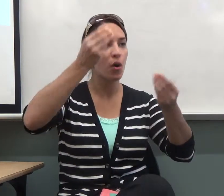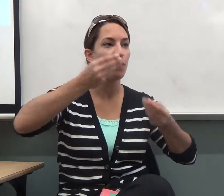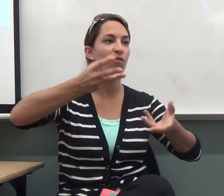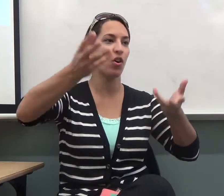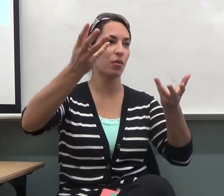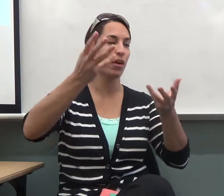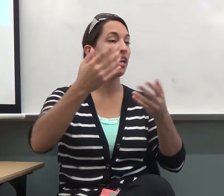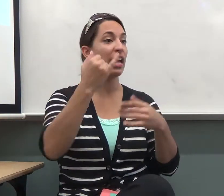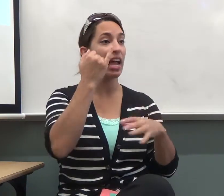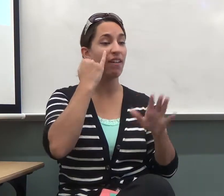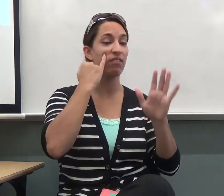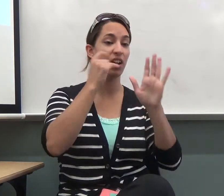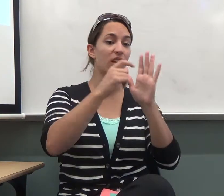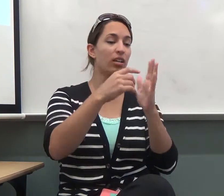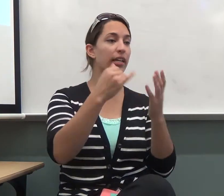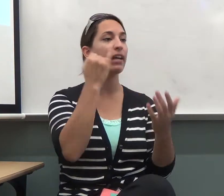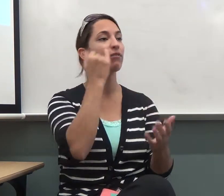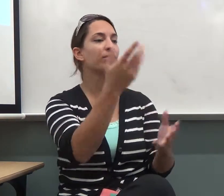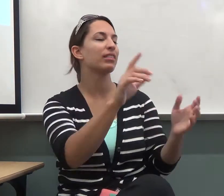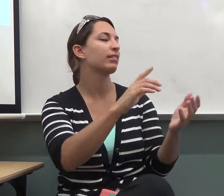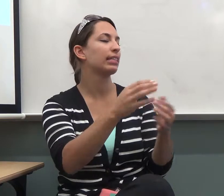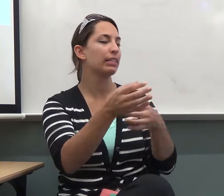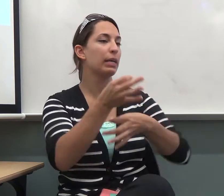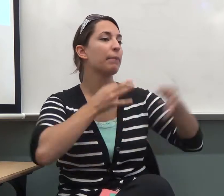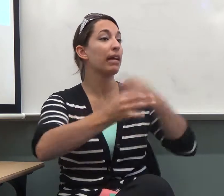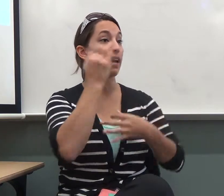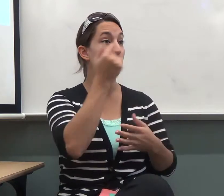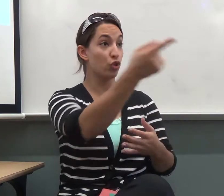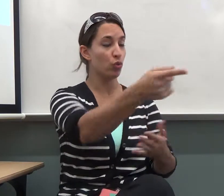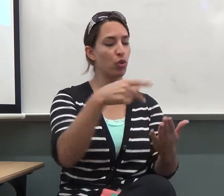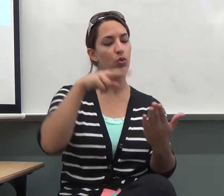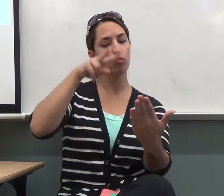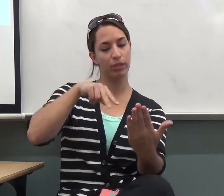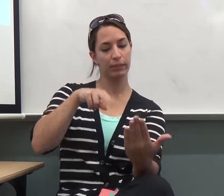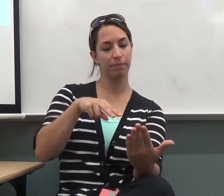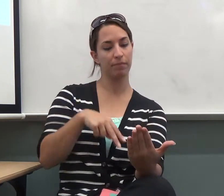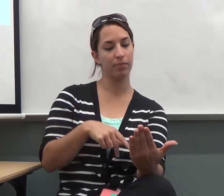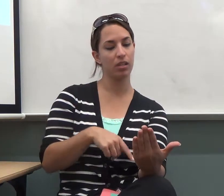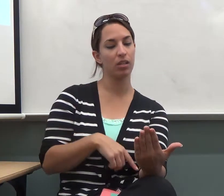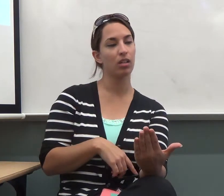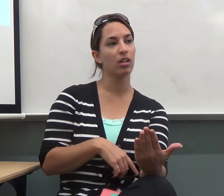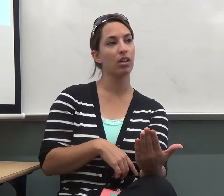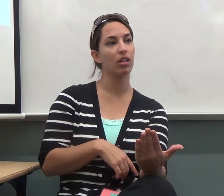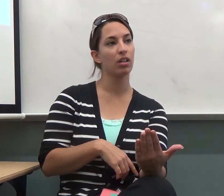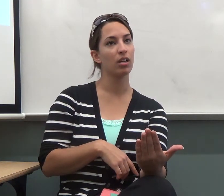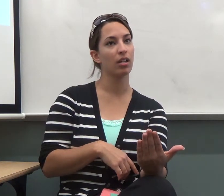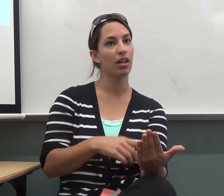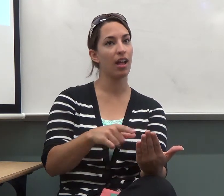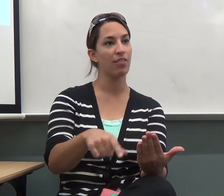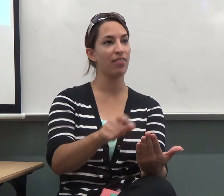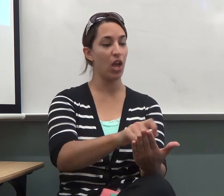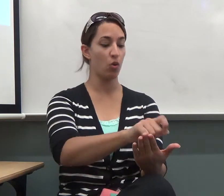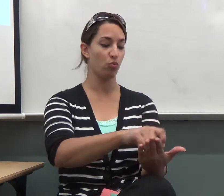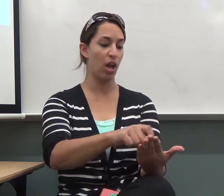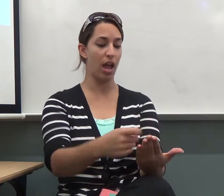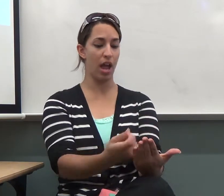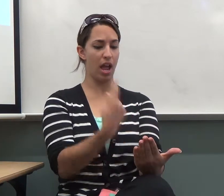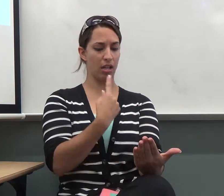question and let's say you're reading something and they say, and you write to your audience. Do you think the United States is free? Do you think that the United States is